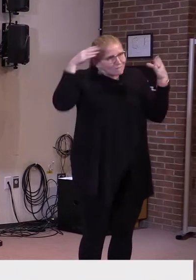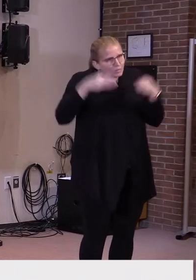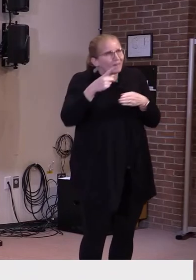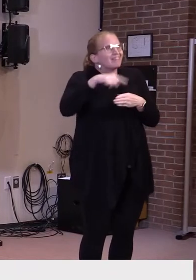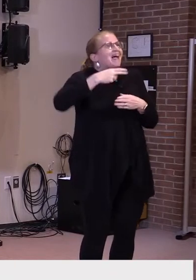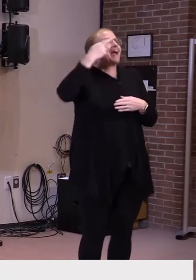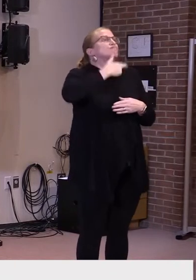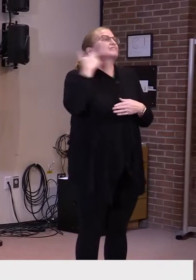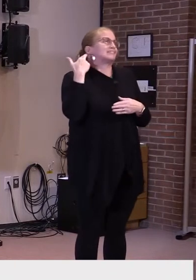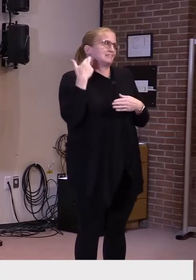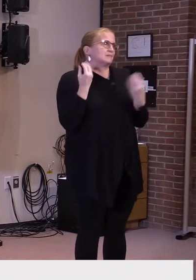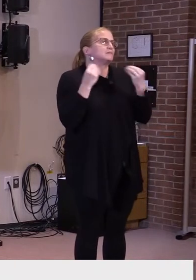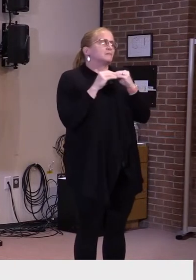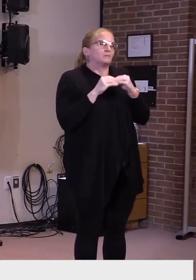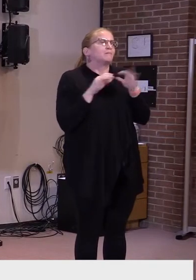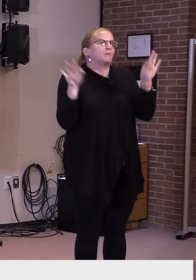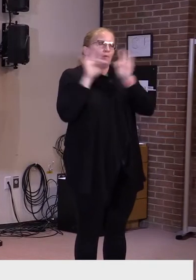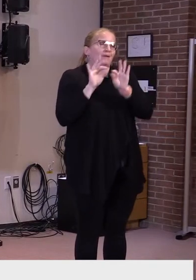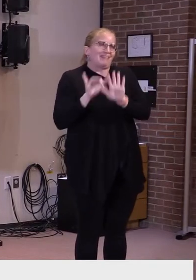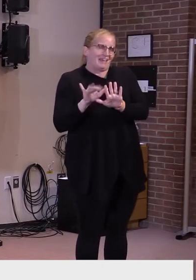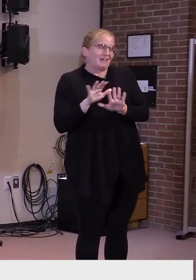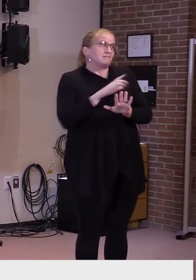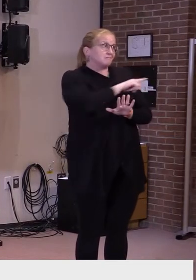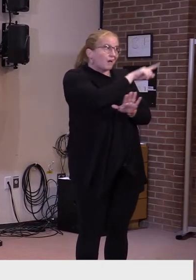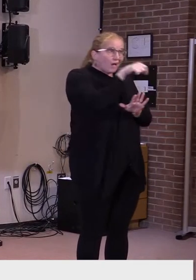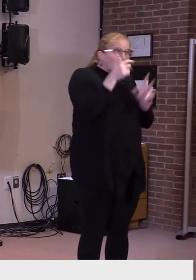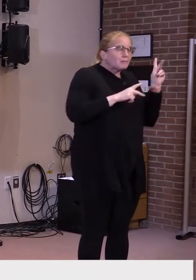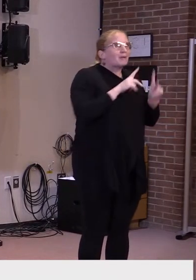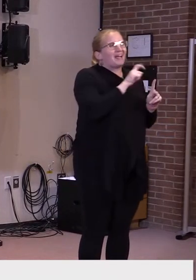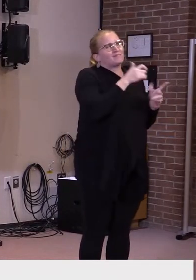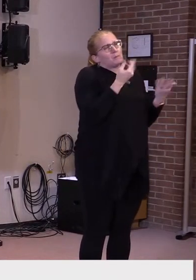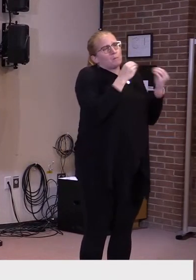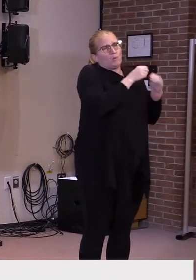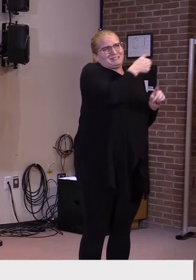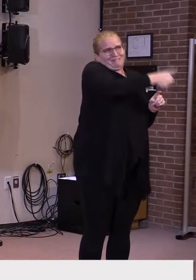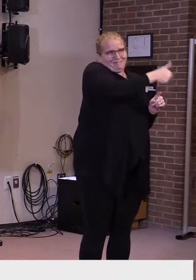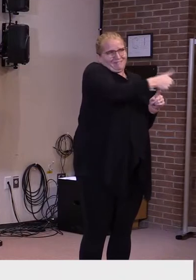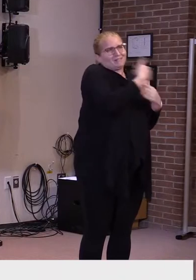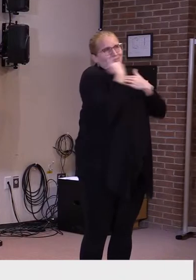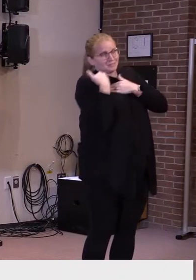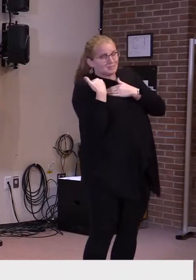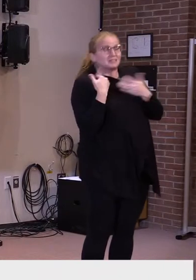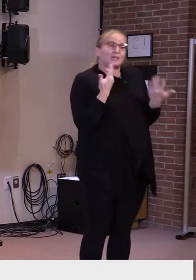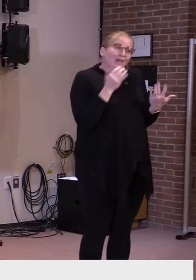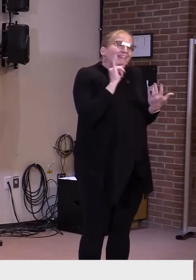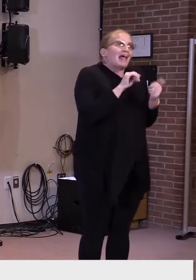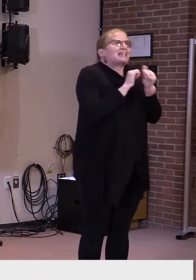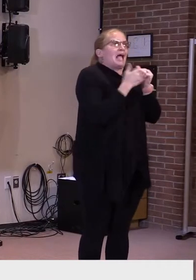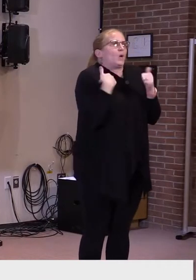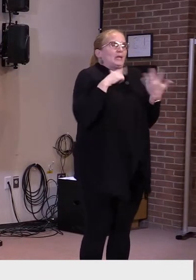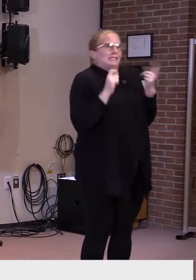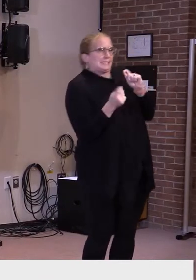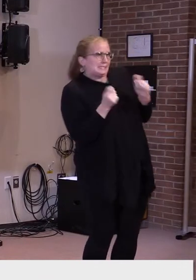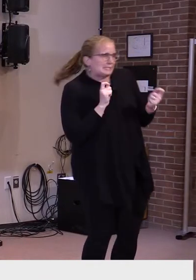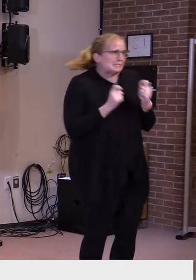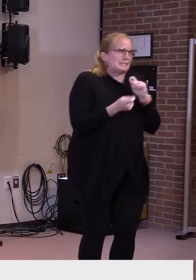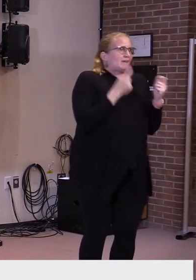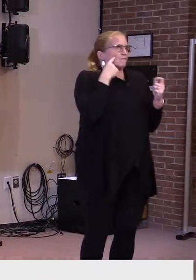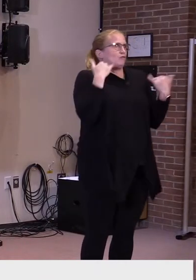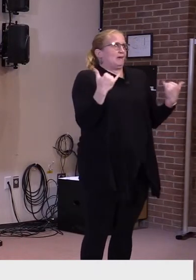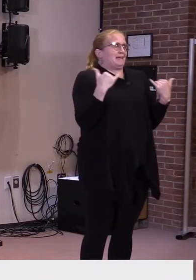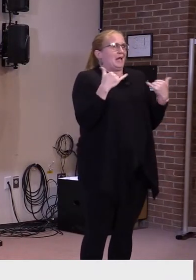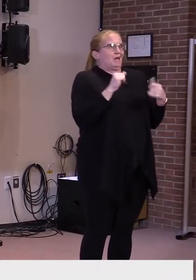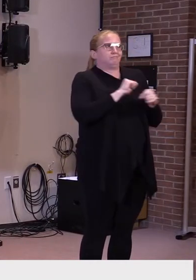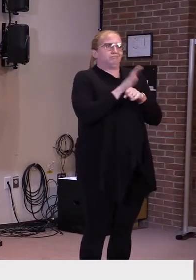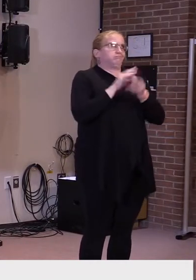need to evolve as the virus evolves, and that's what we're doing with our contact tracing. I want to turn